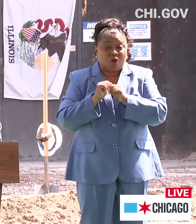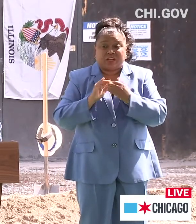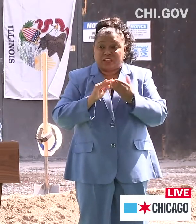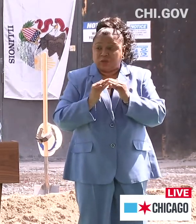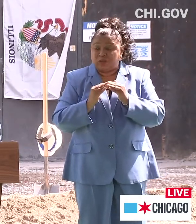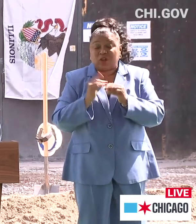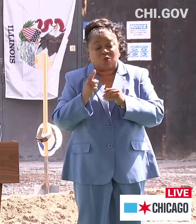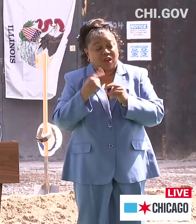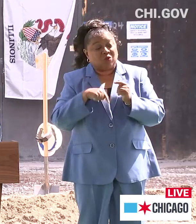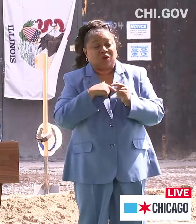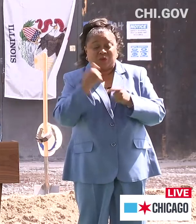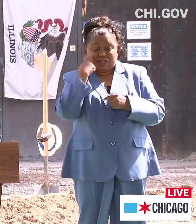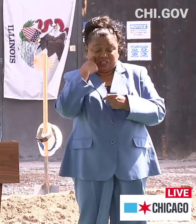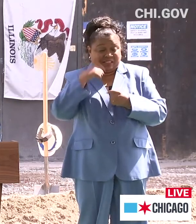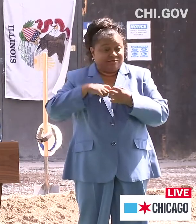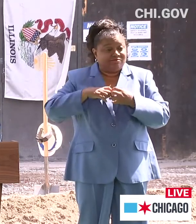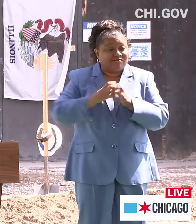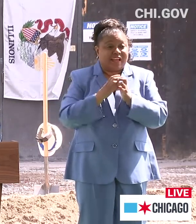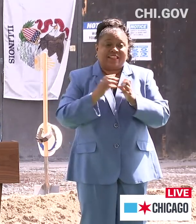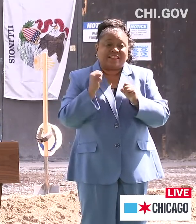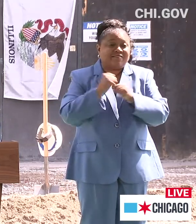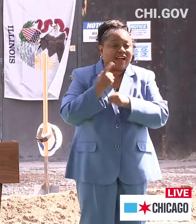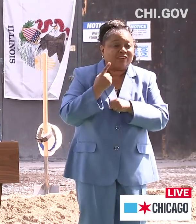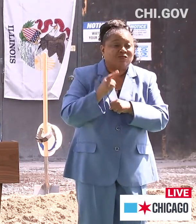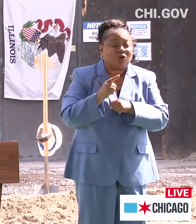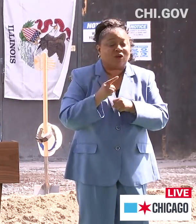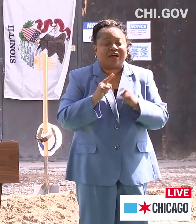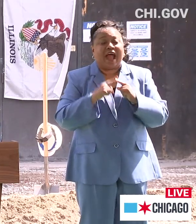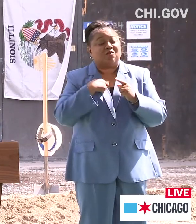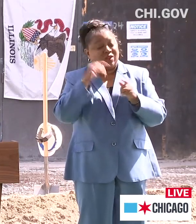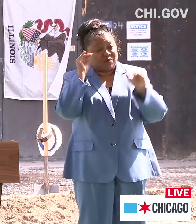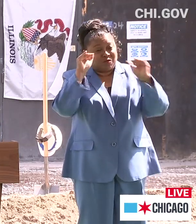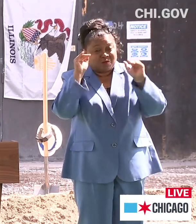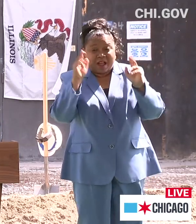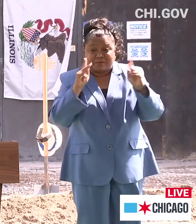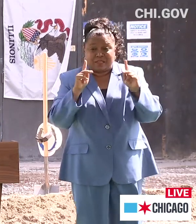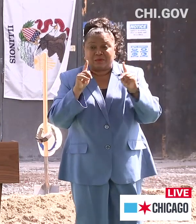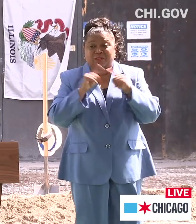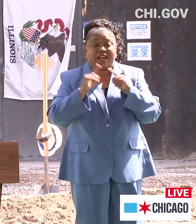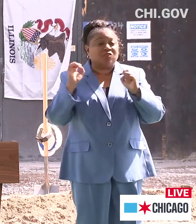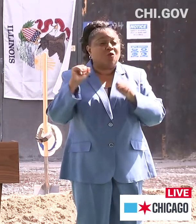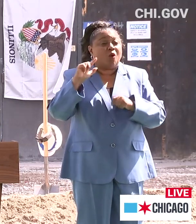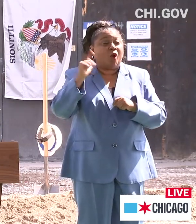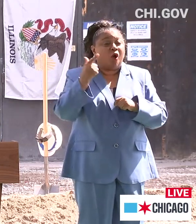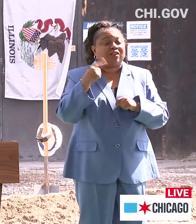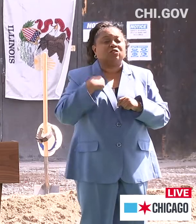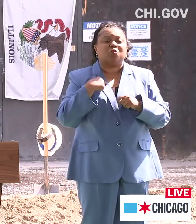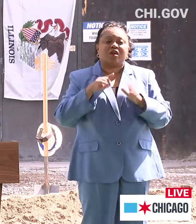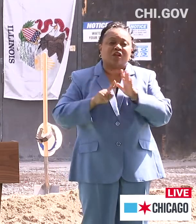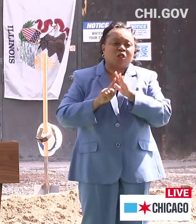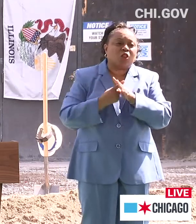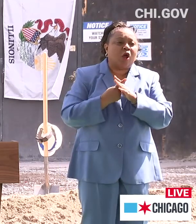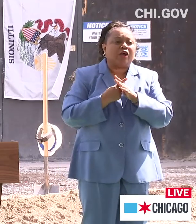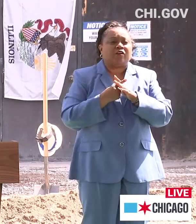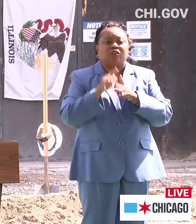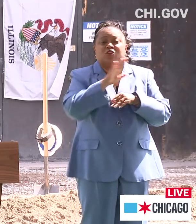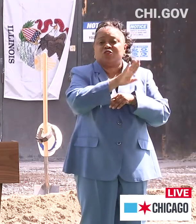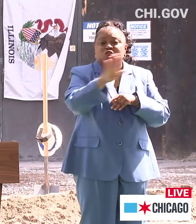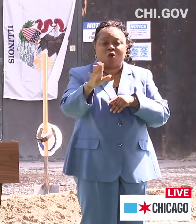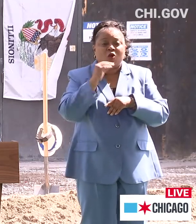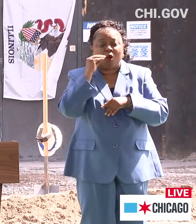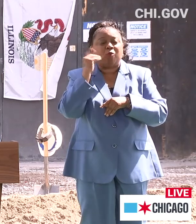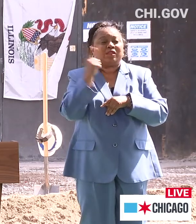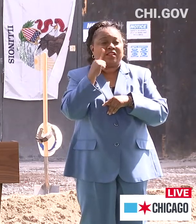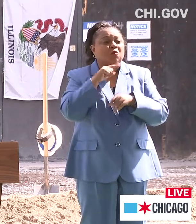communities, one of which we just renewed the fight for. I want to remind people that in August, we launched the Your Home